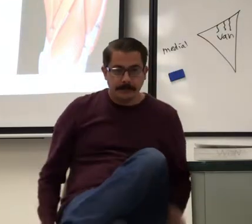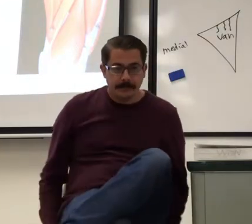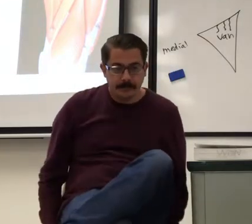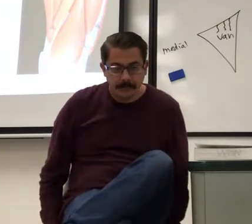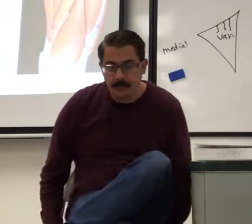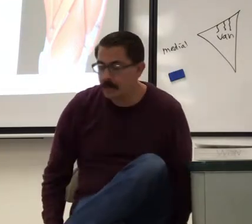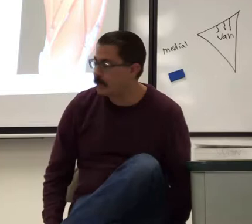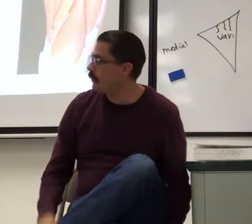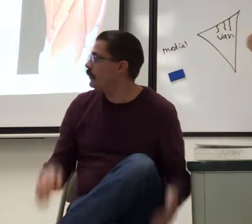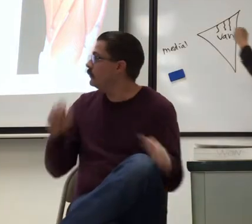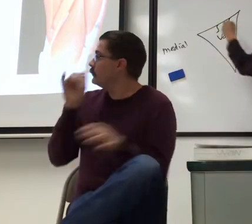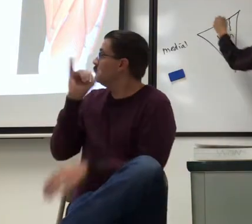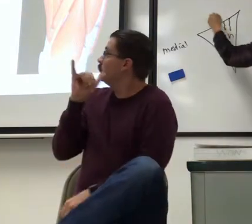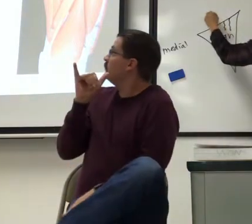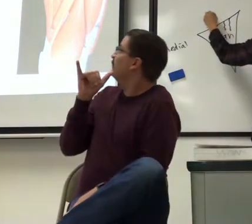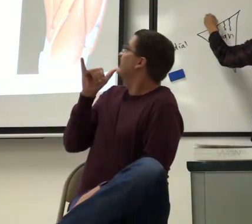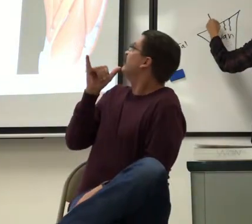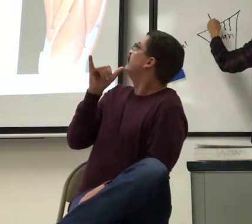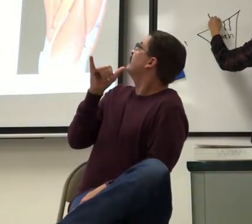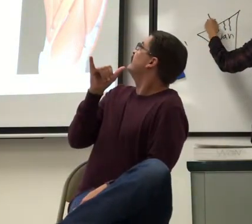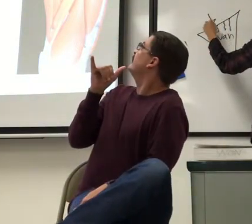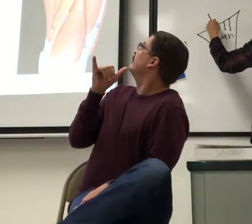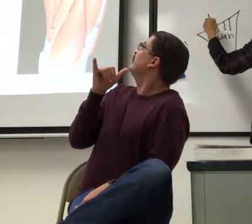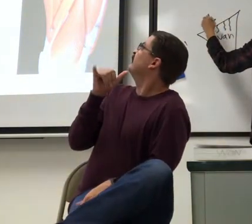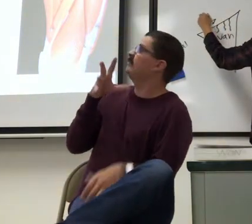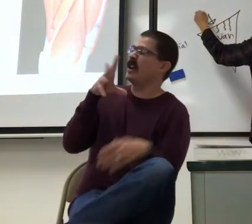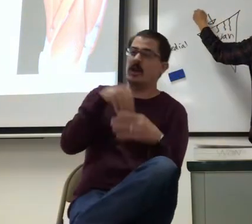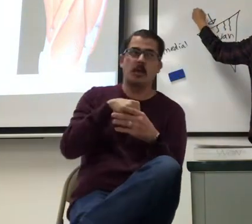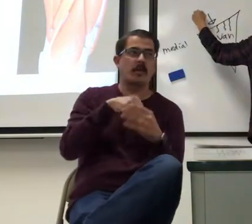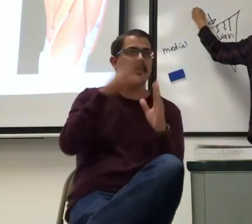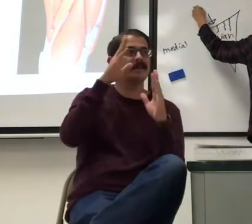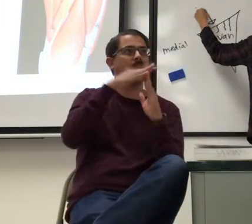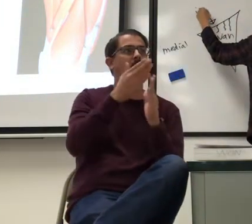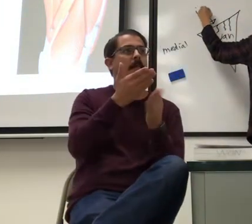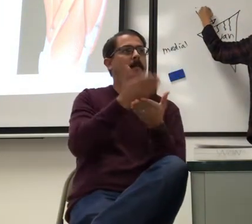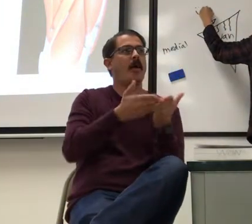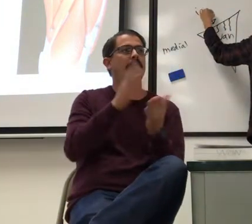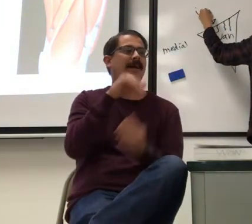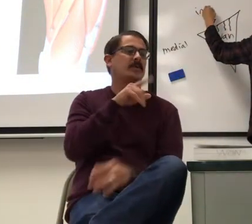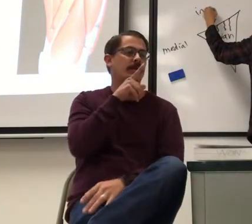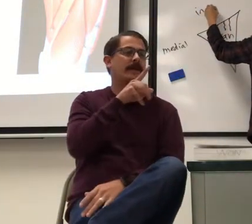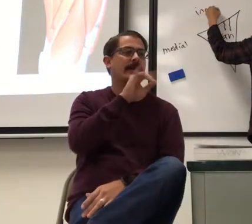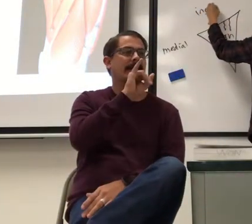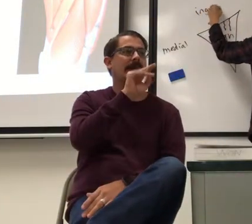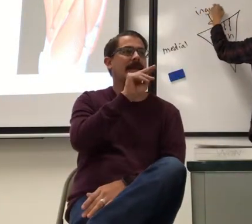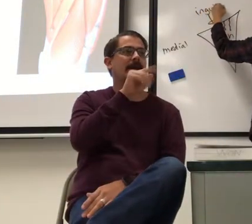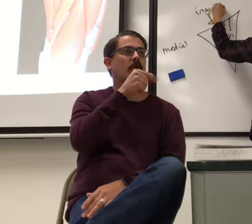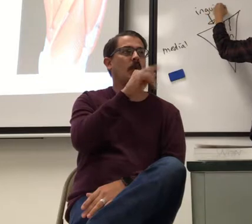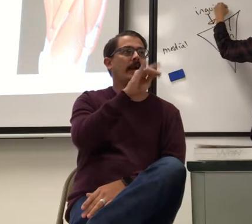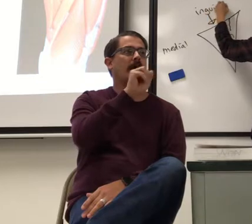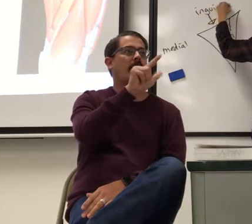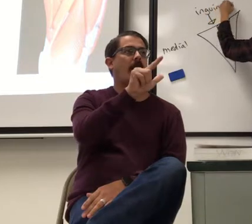include this top portion, that's actually the inguinal ligament.